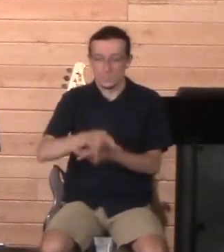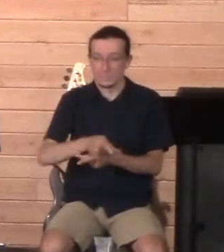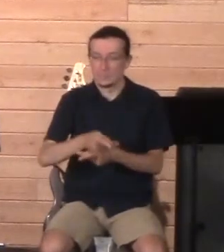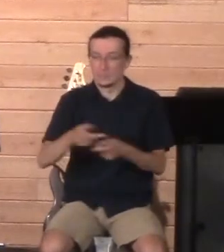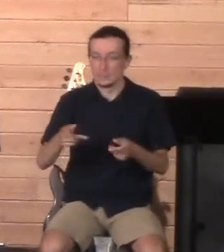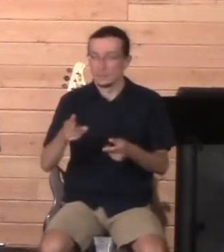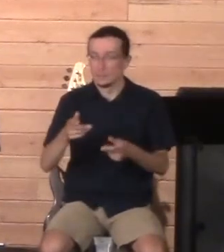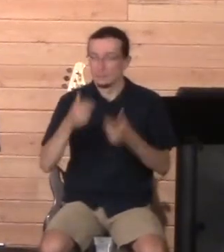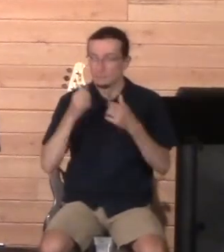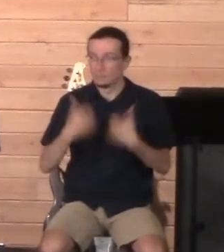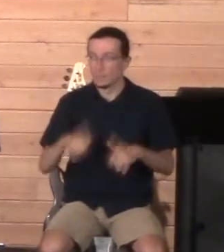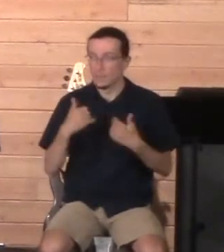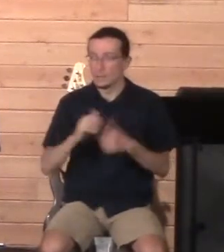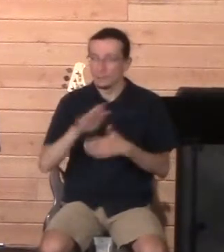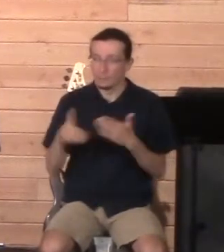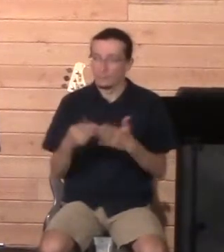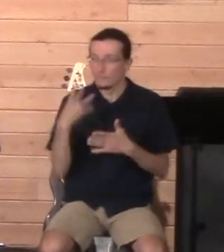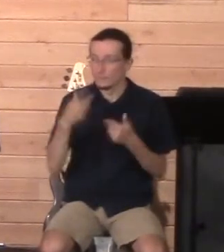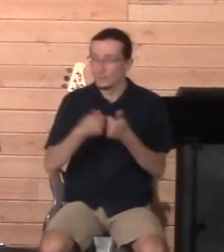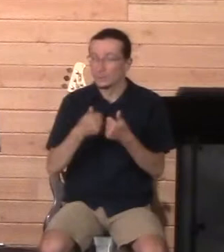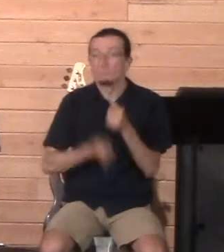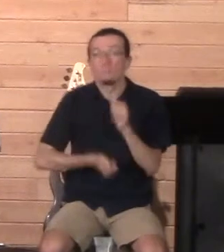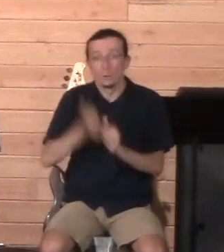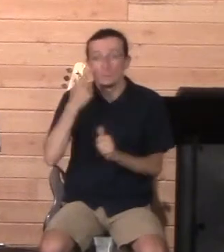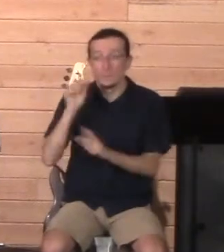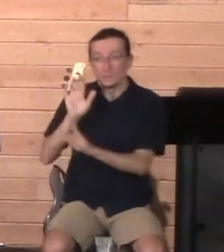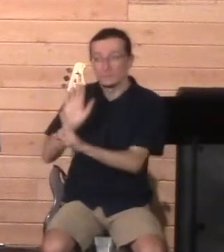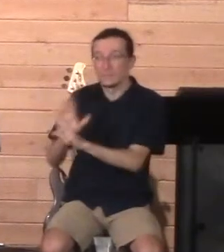4 games. Mostly because of his shooting.